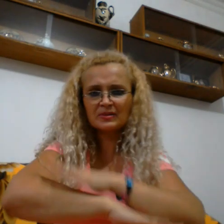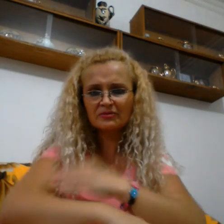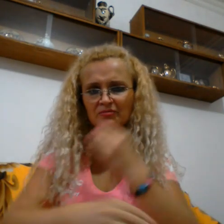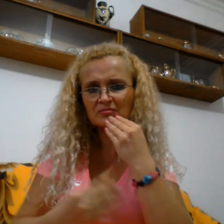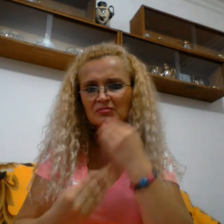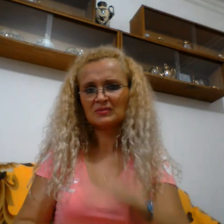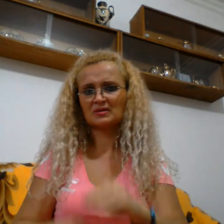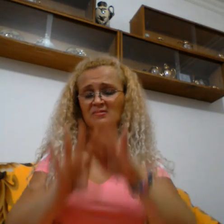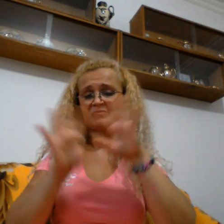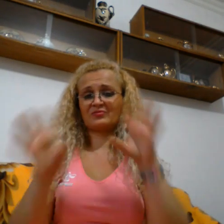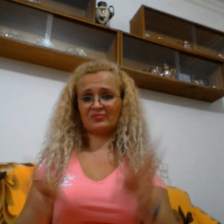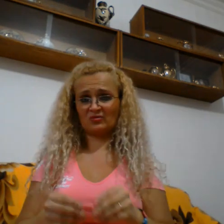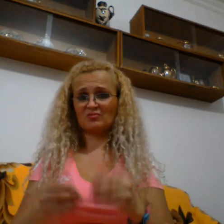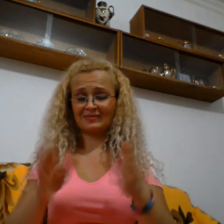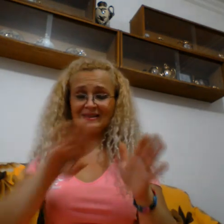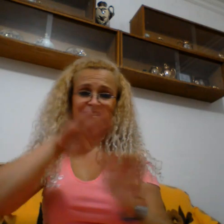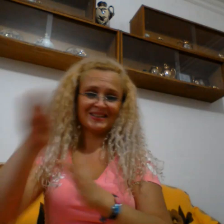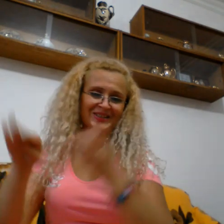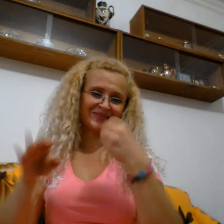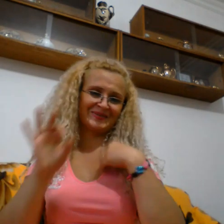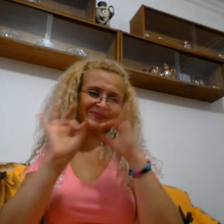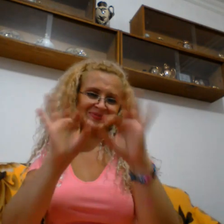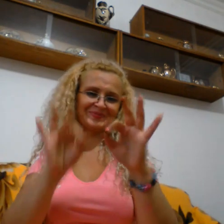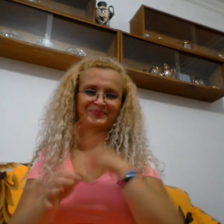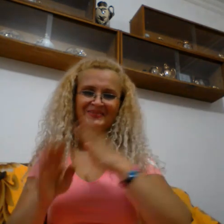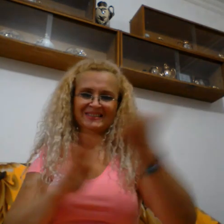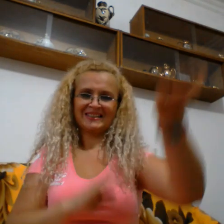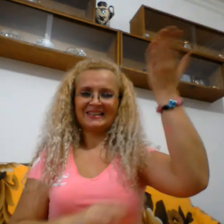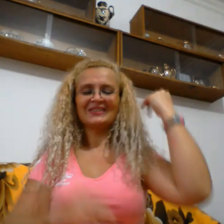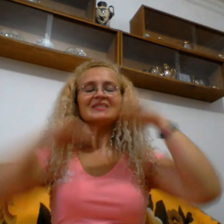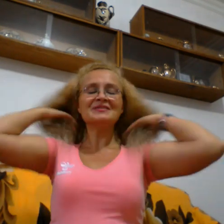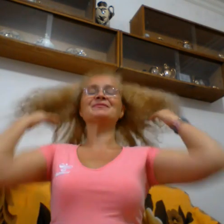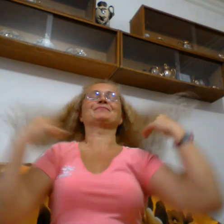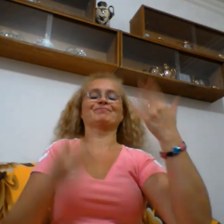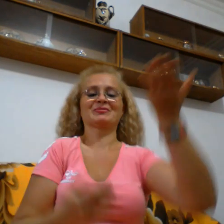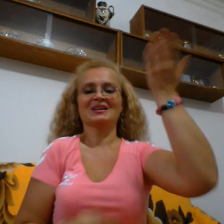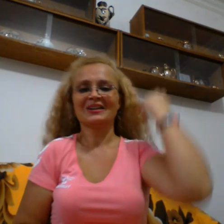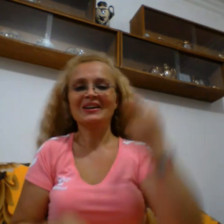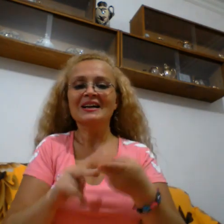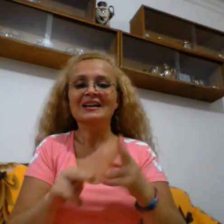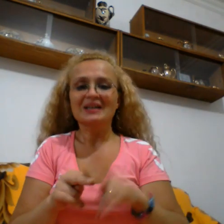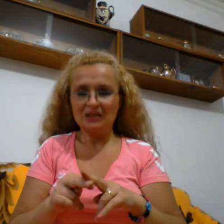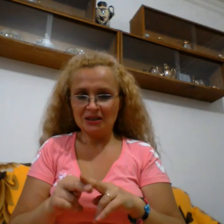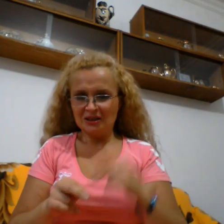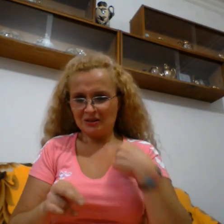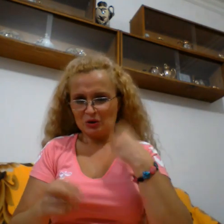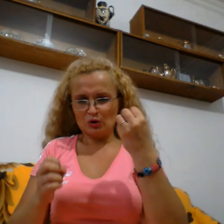space. Just one of a number of technology demonstrations taking place on board the orbiting lab.